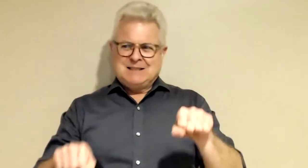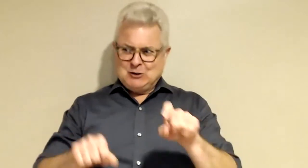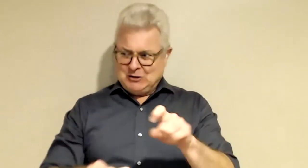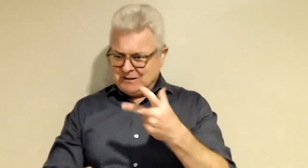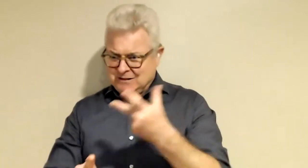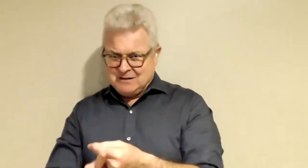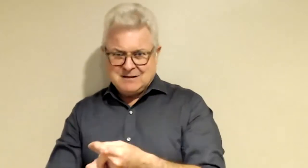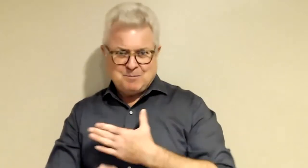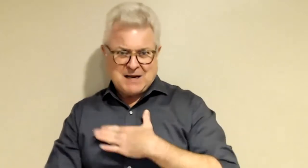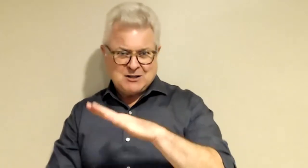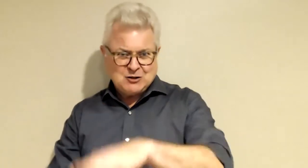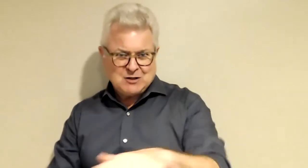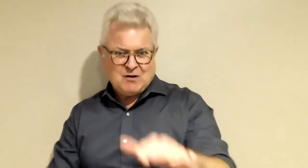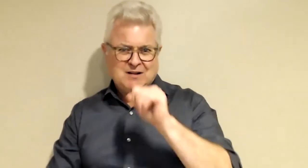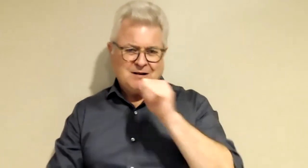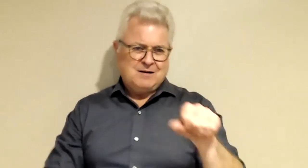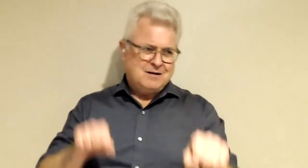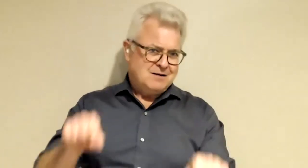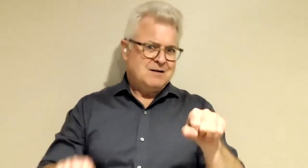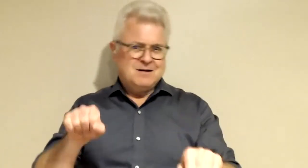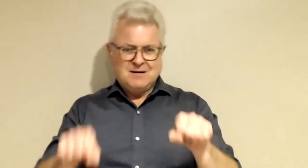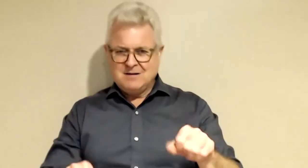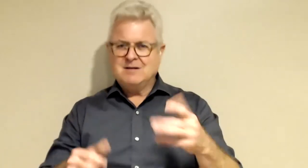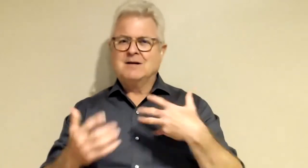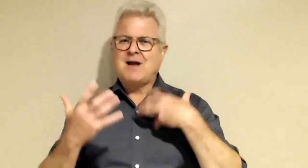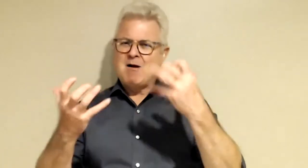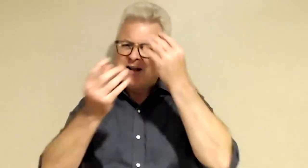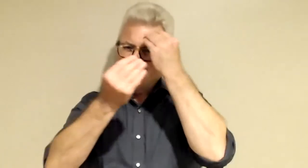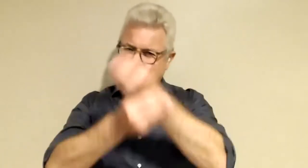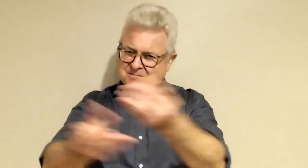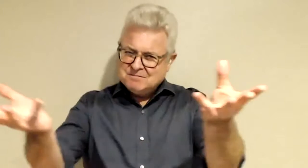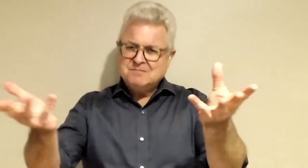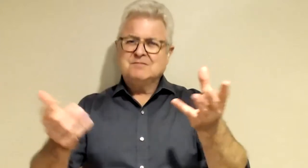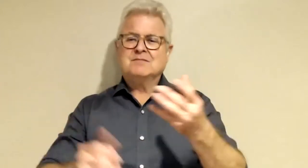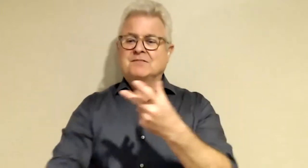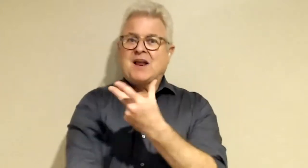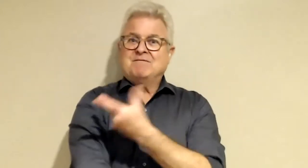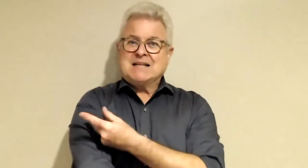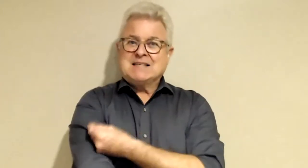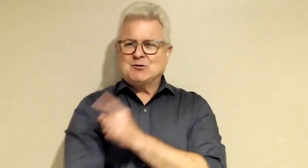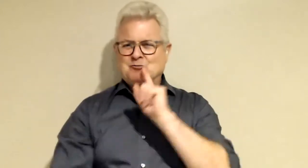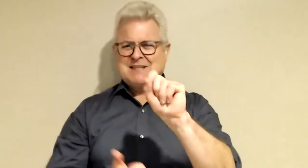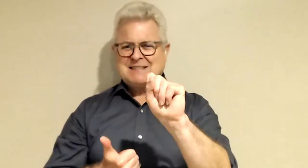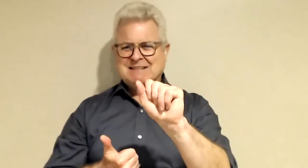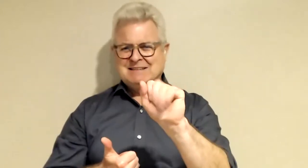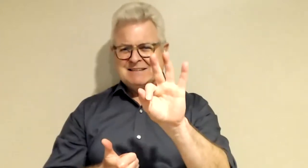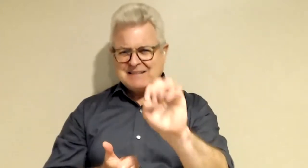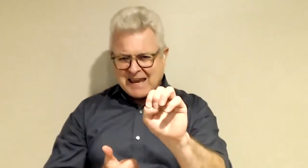still hesitant whether you should get a shot for your child or not. And I can understand that and respect that. But I want you to know that